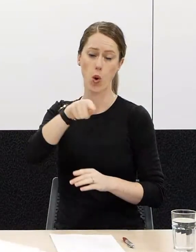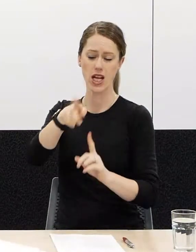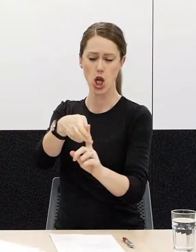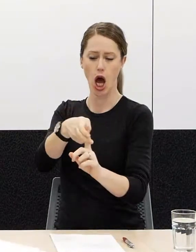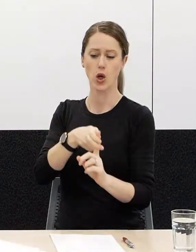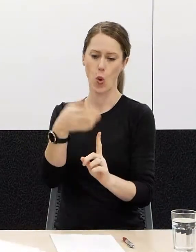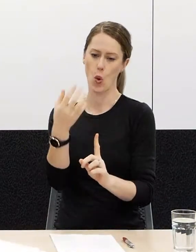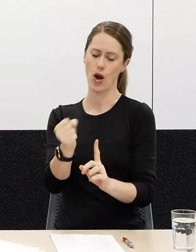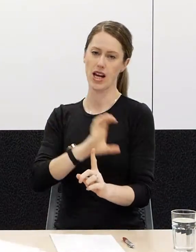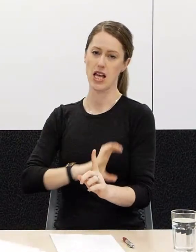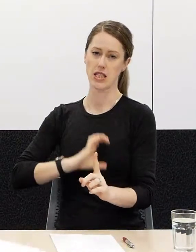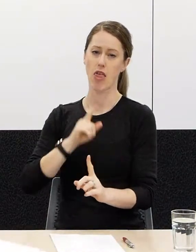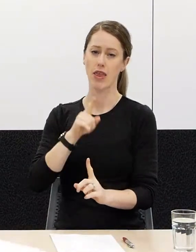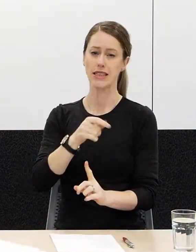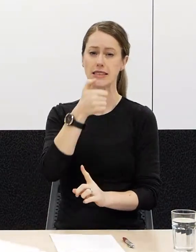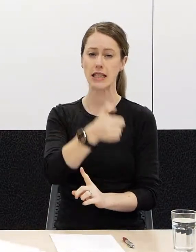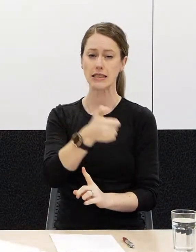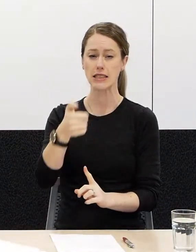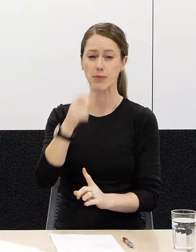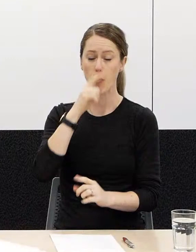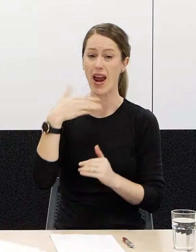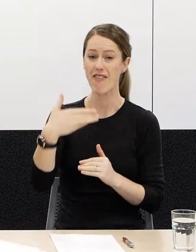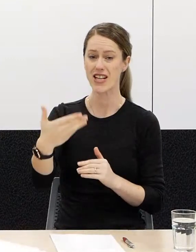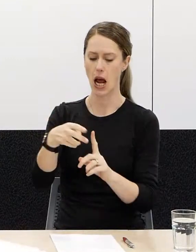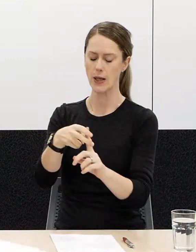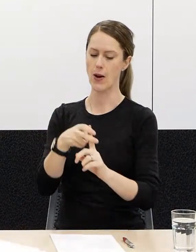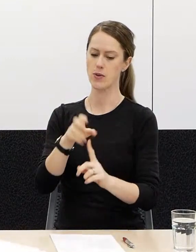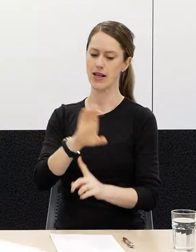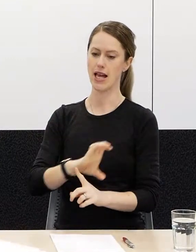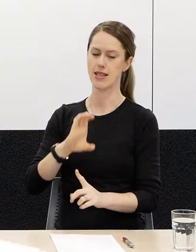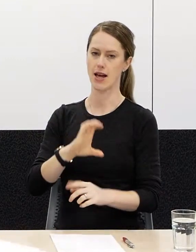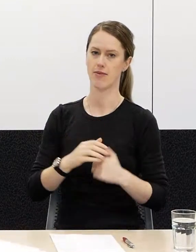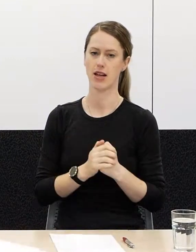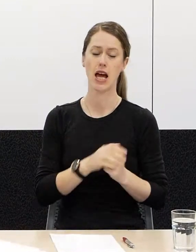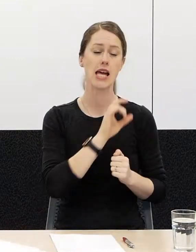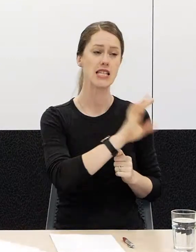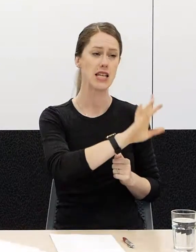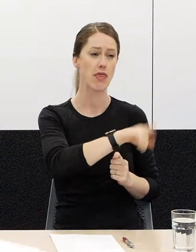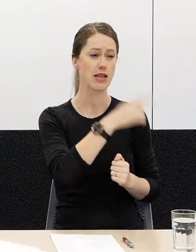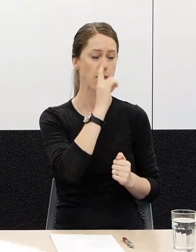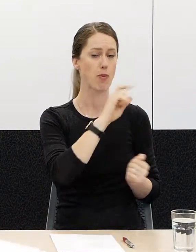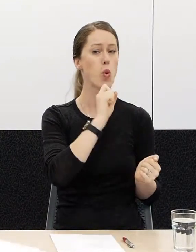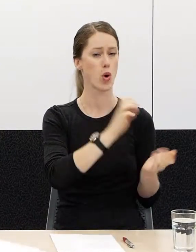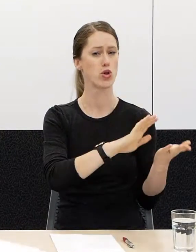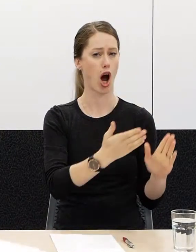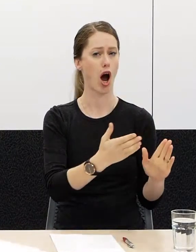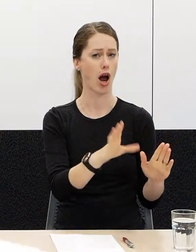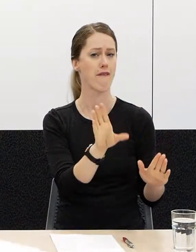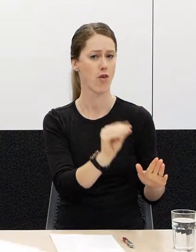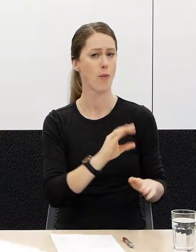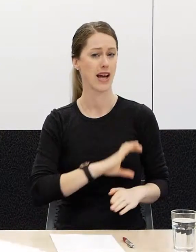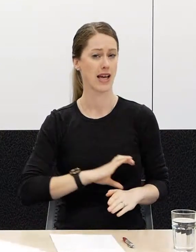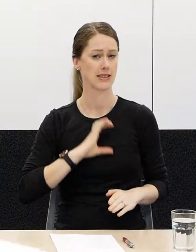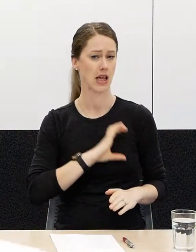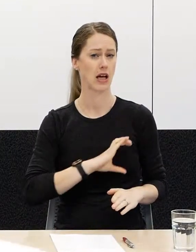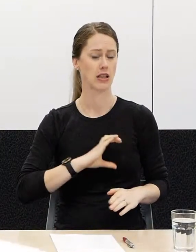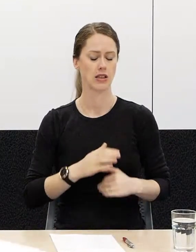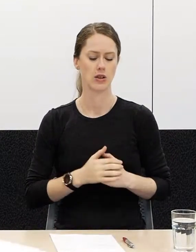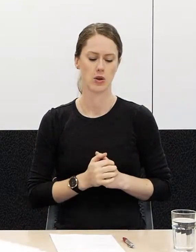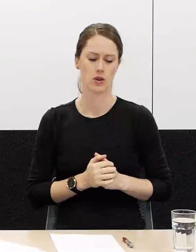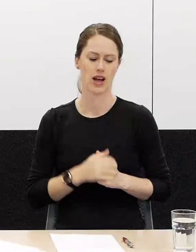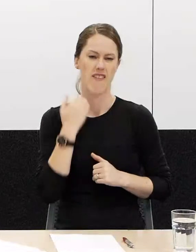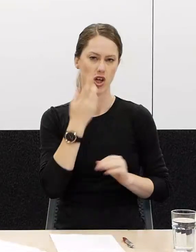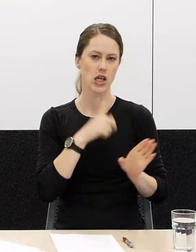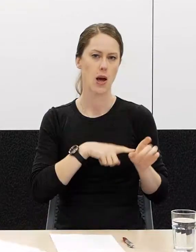diagnosed with cancer. That's 66 people every day, and around 10,000 people die from cancer.